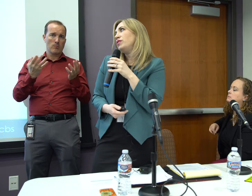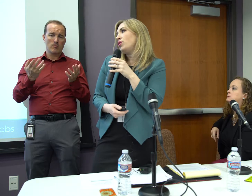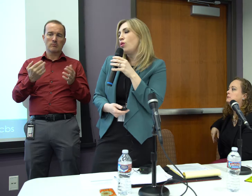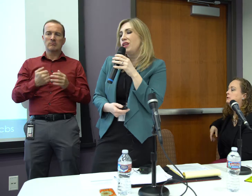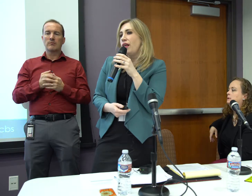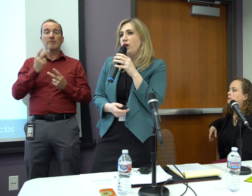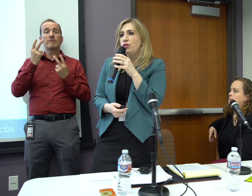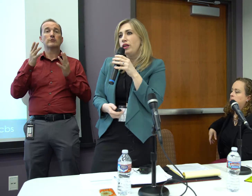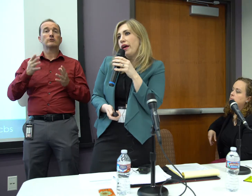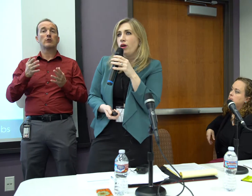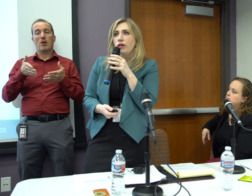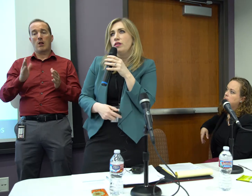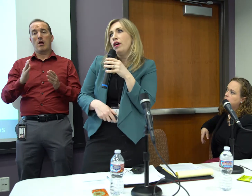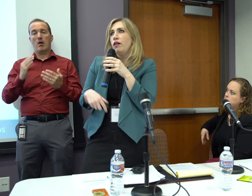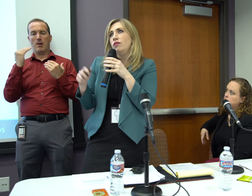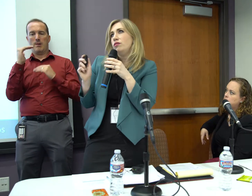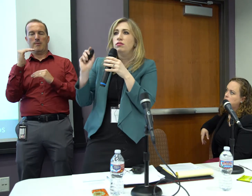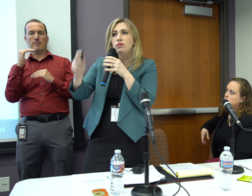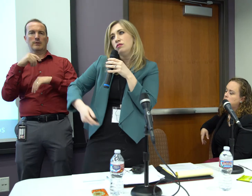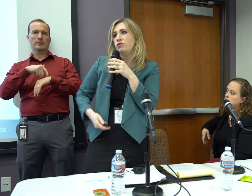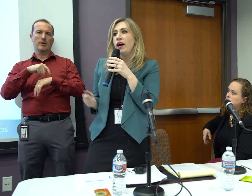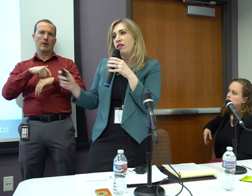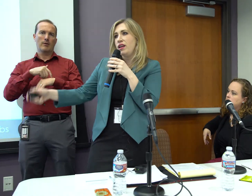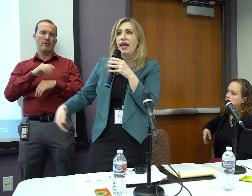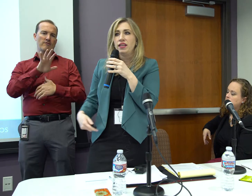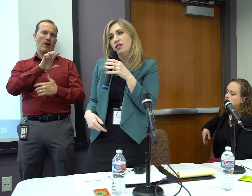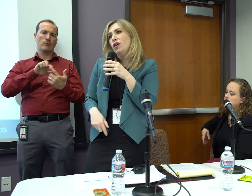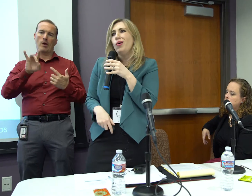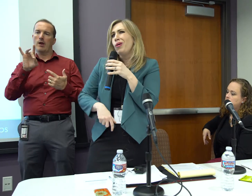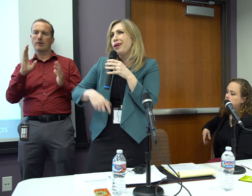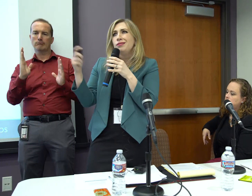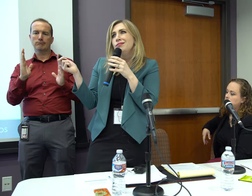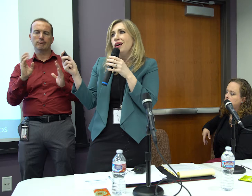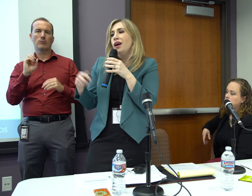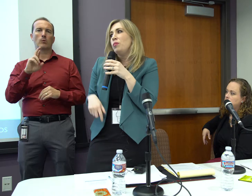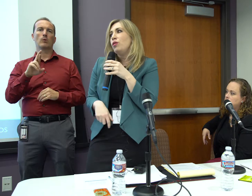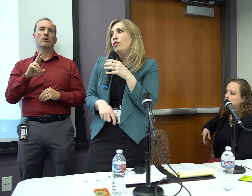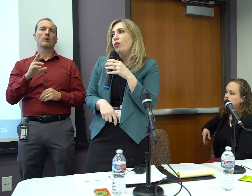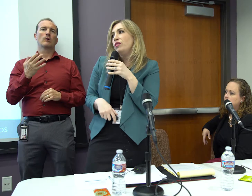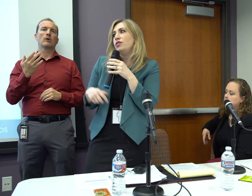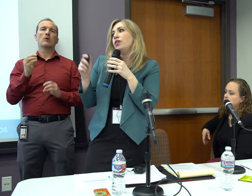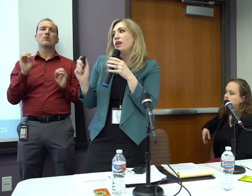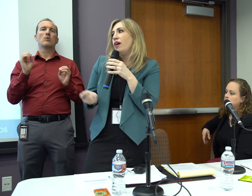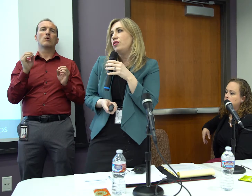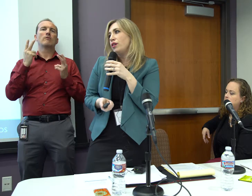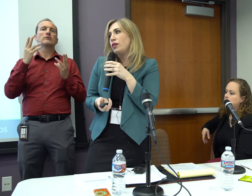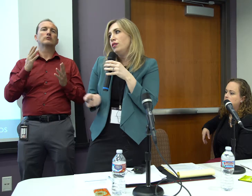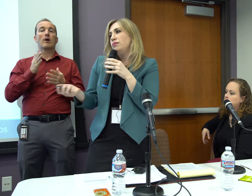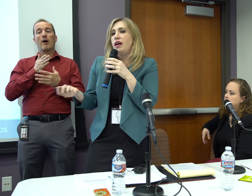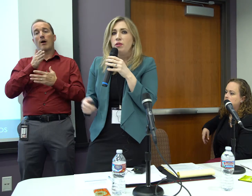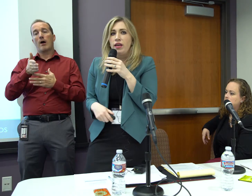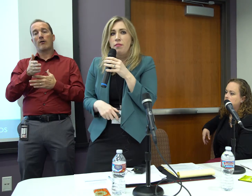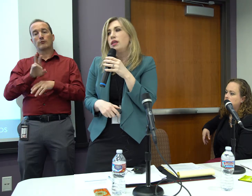is, visitors only allowed between the hours of 5 and 8, or no visitors